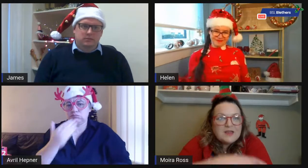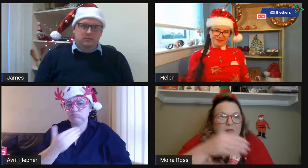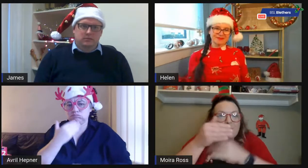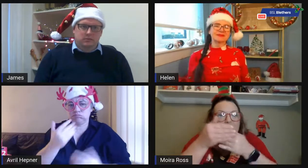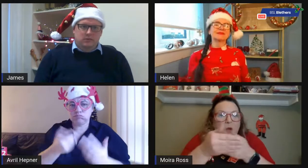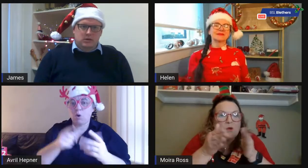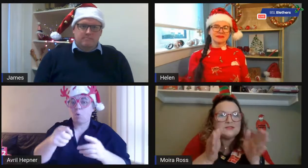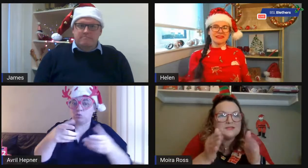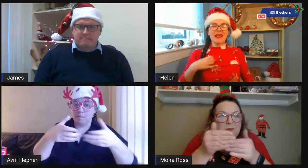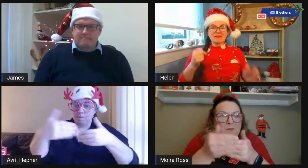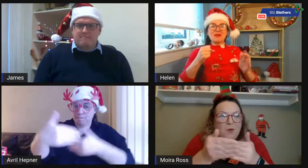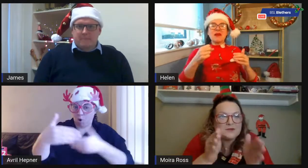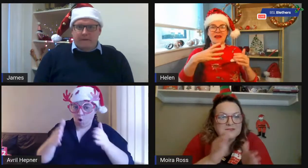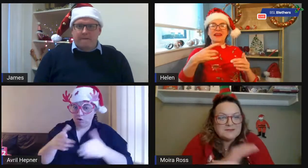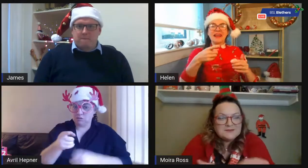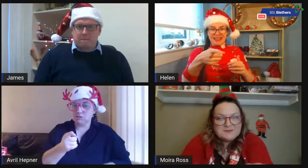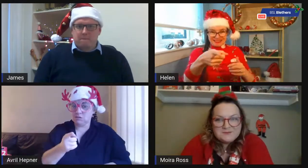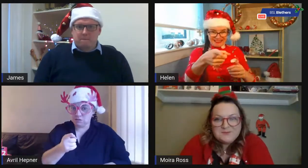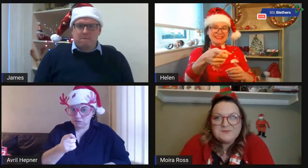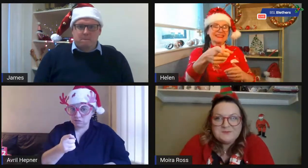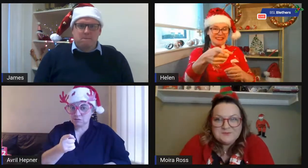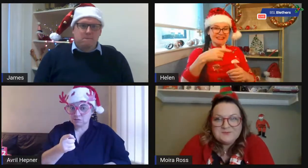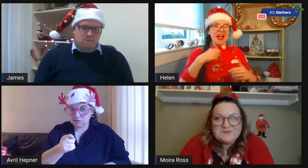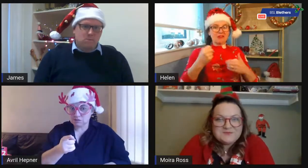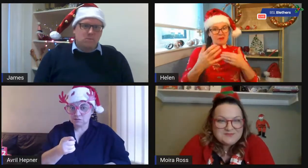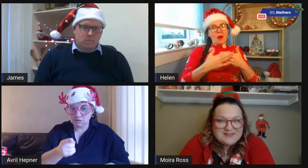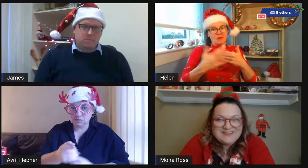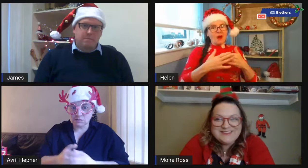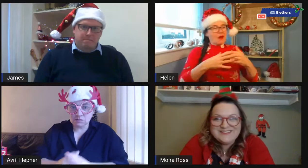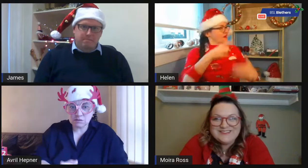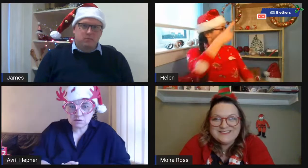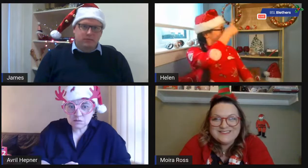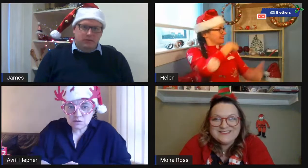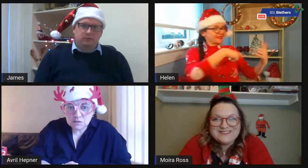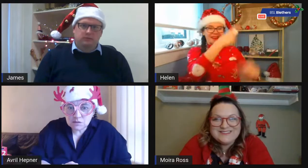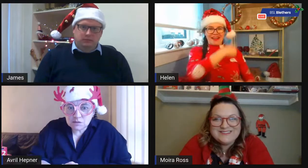off my jumpers. I think there's plenty to do. Oh, and the box as well. Thank you, Moira. Yeah.